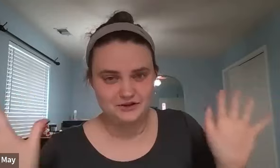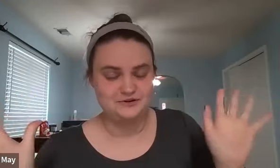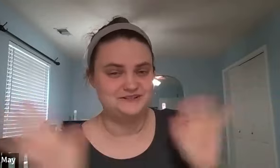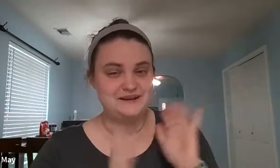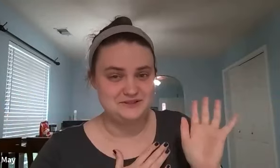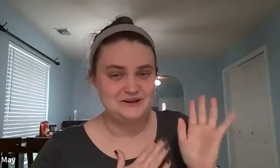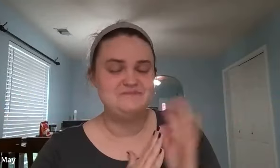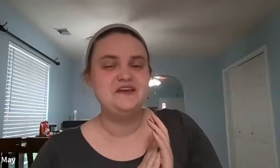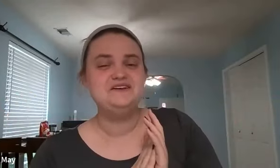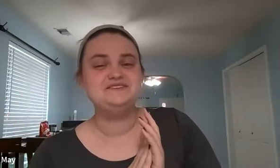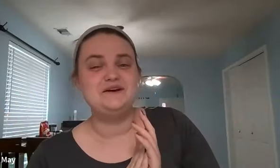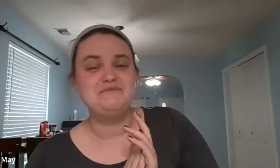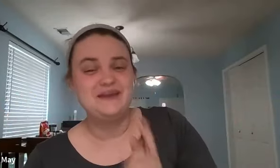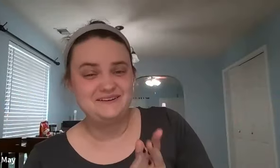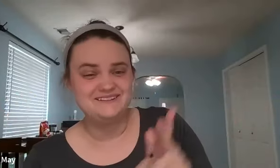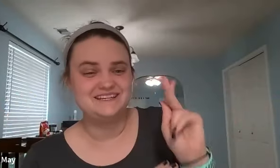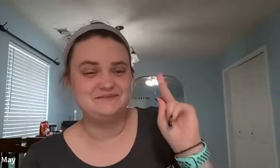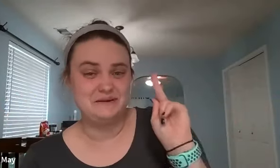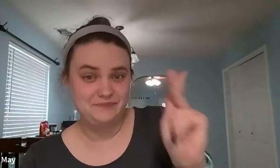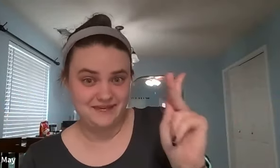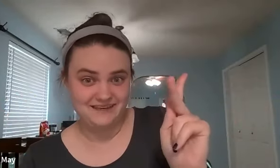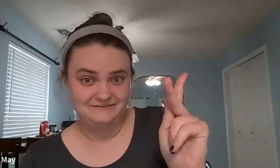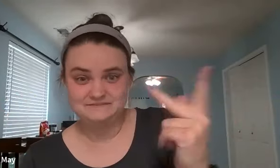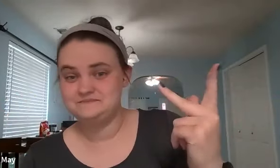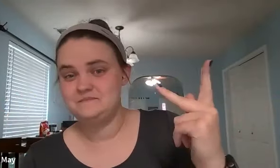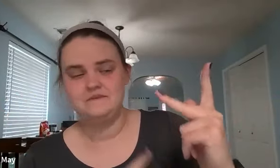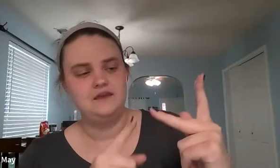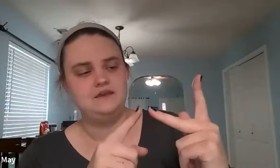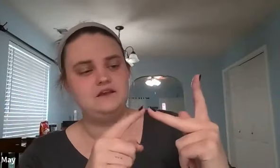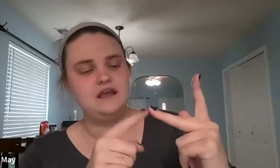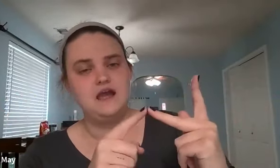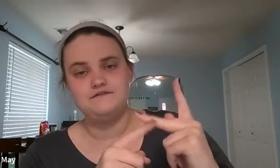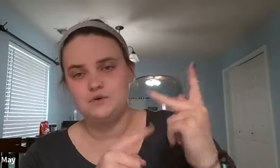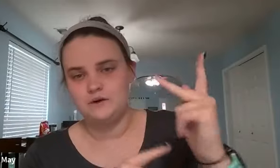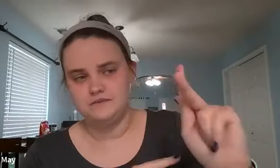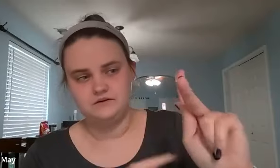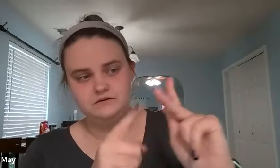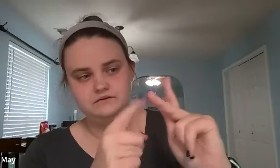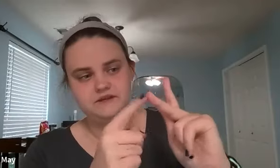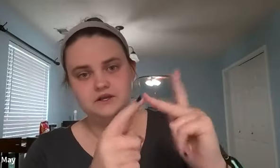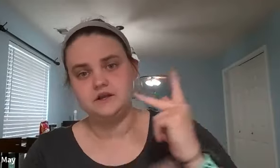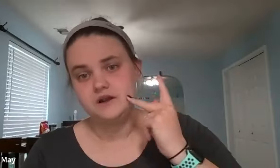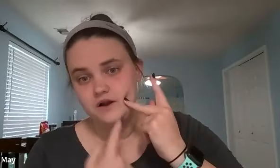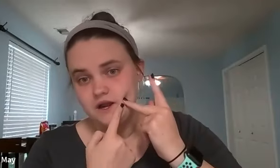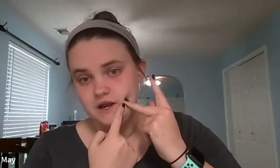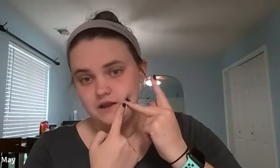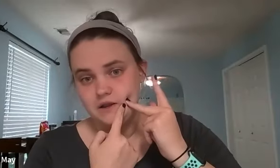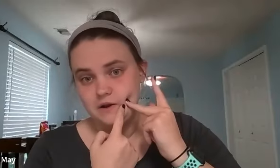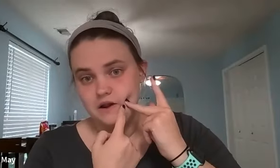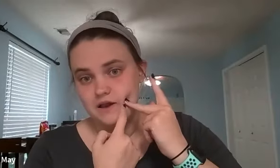pickle person. I'm sorry. So pickles is going to be a P. You're going to have your middle finger on your the